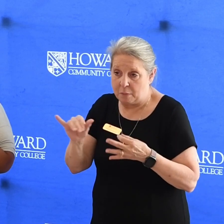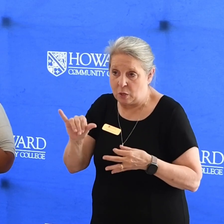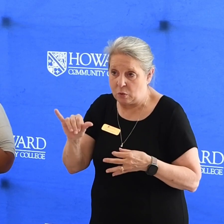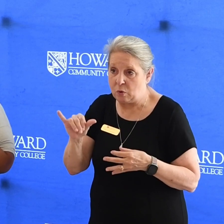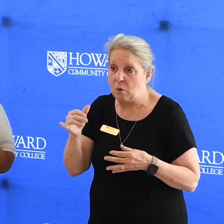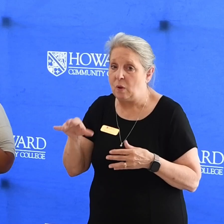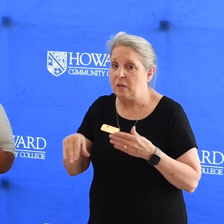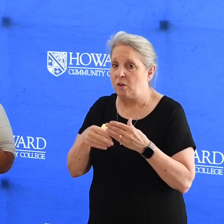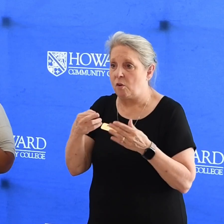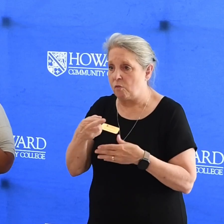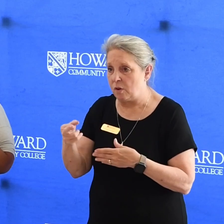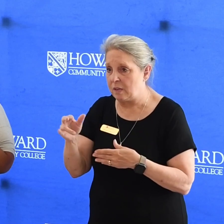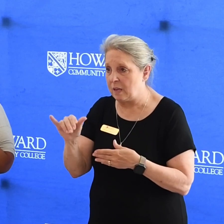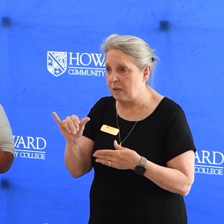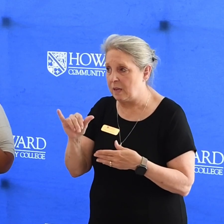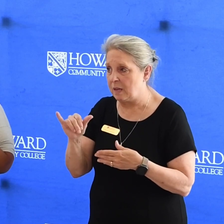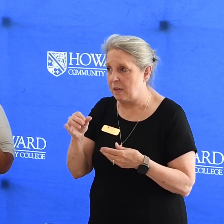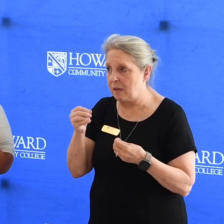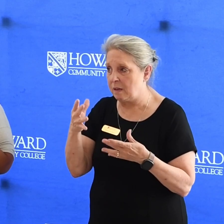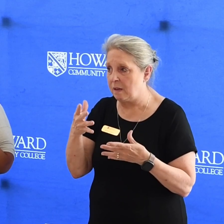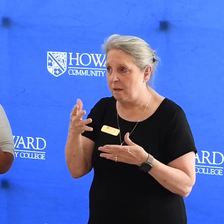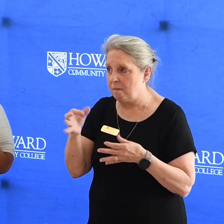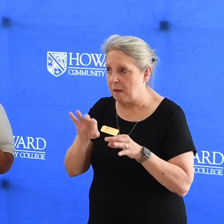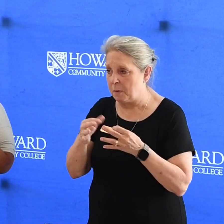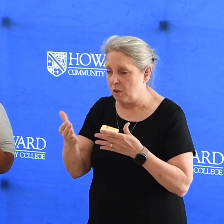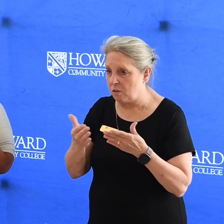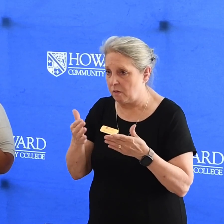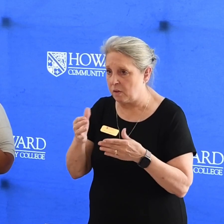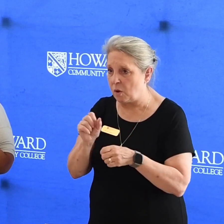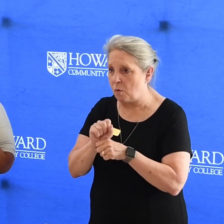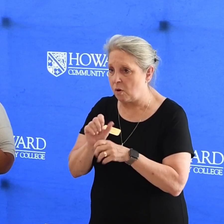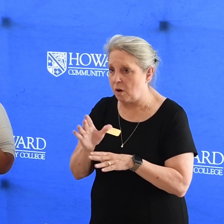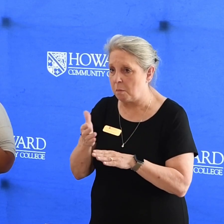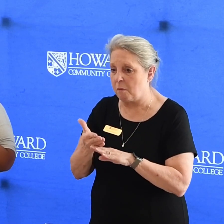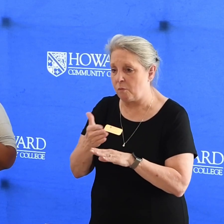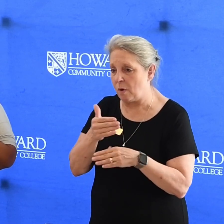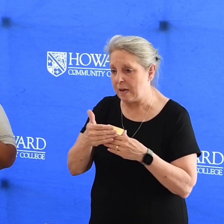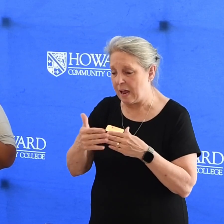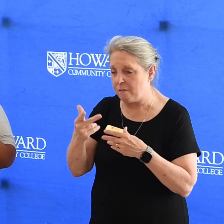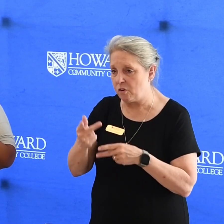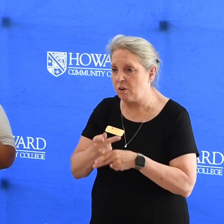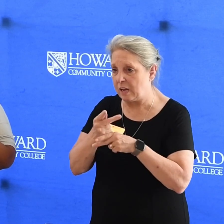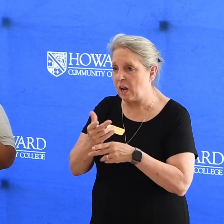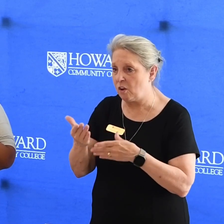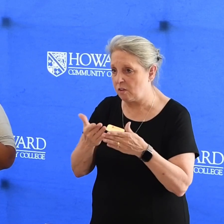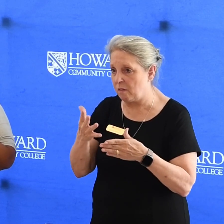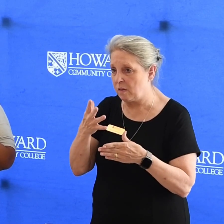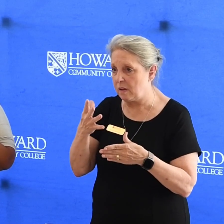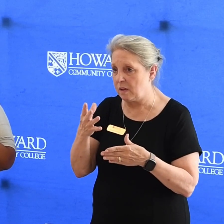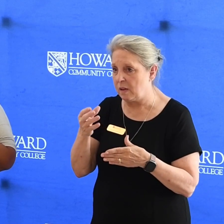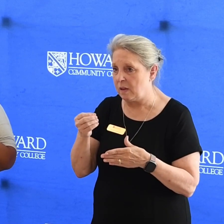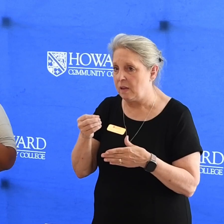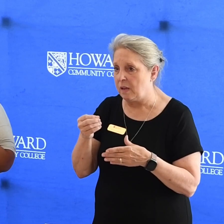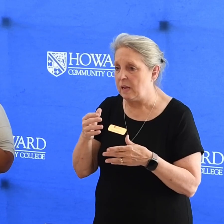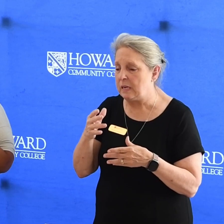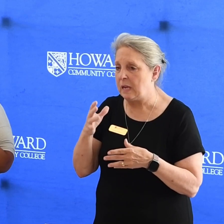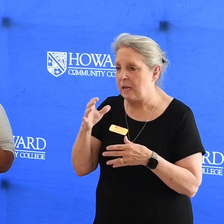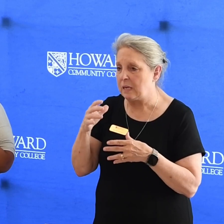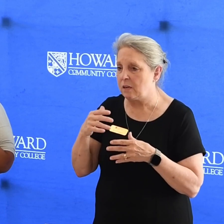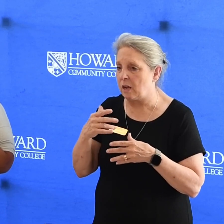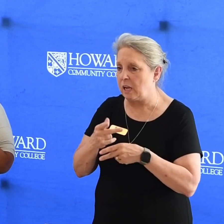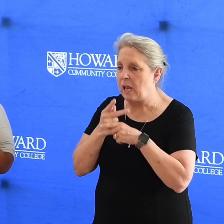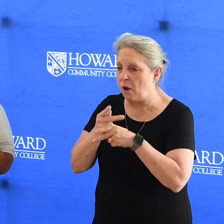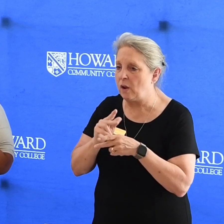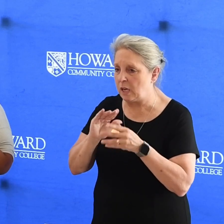Additional resources like dedicated family service worker before and after care service and caring community have